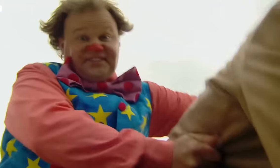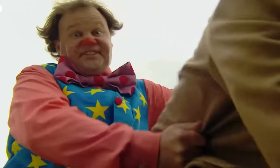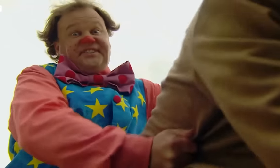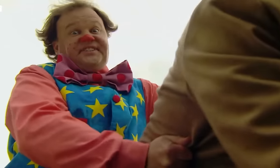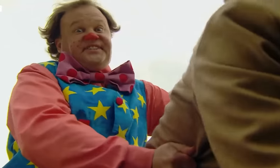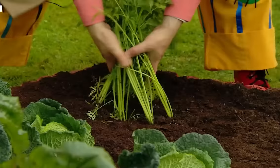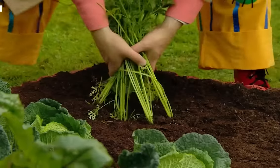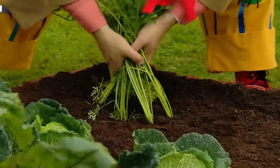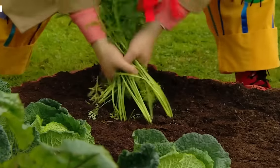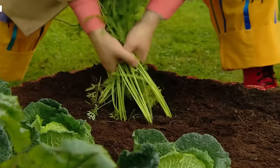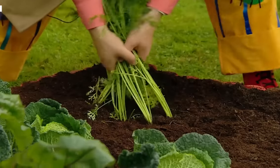Hey!